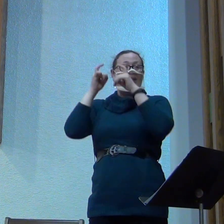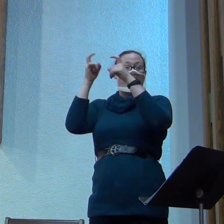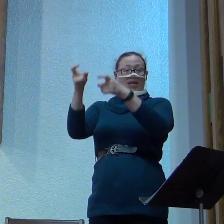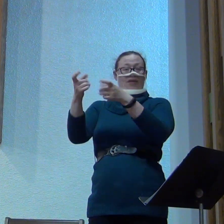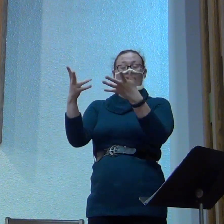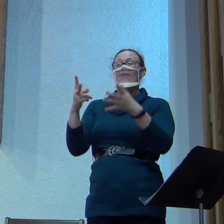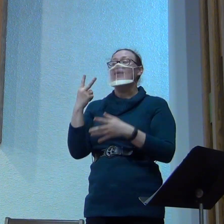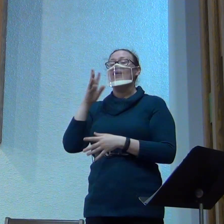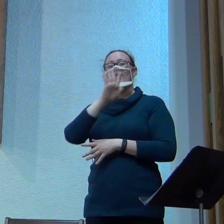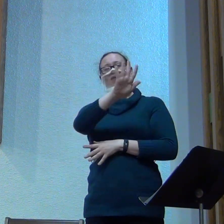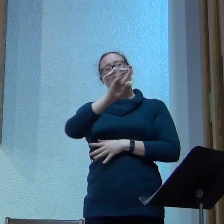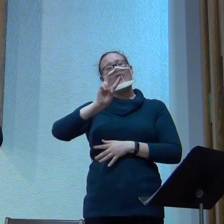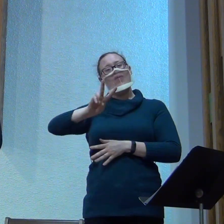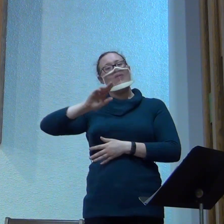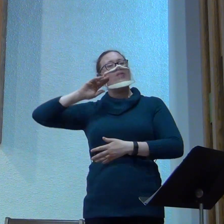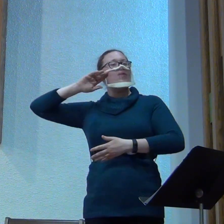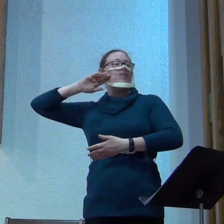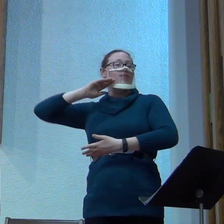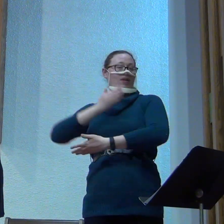to bless us.